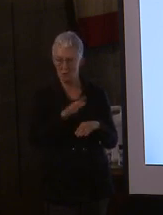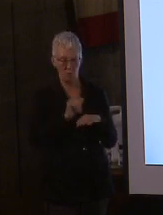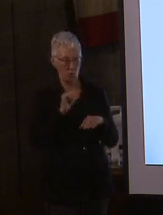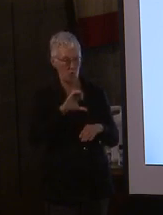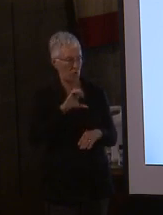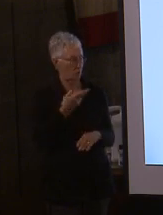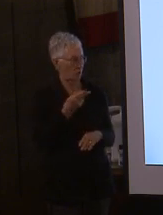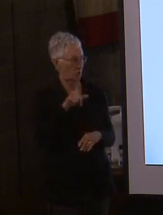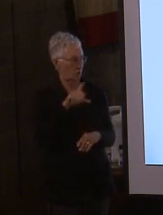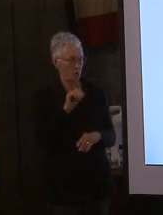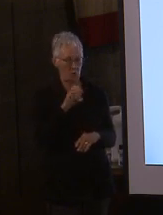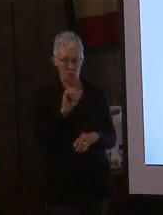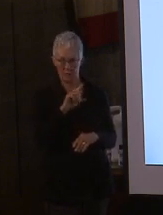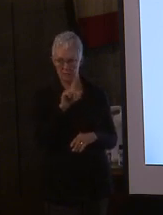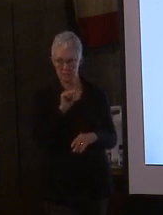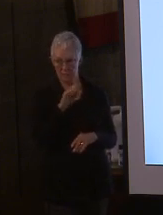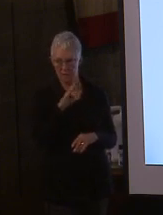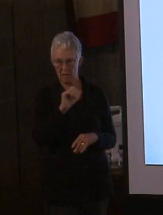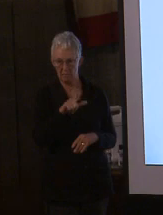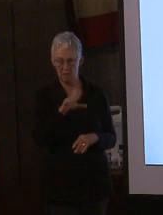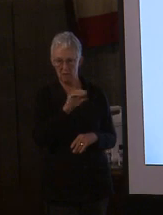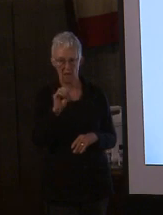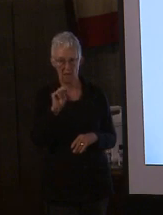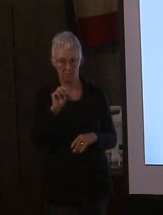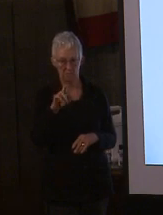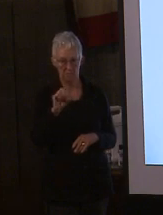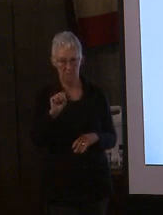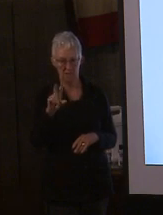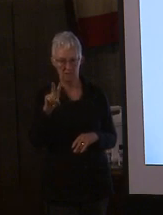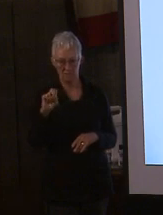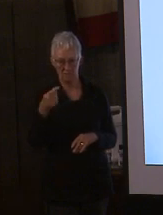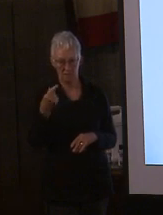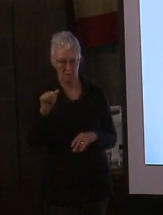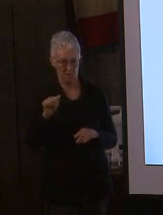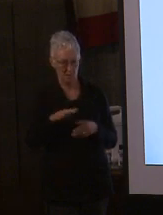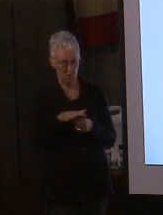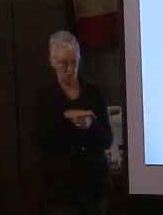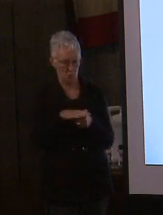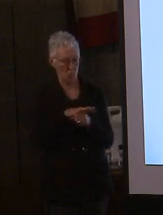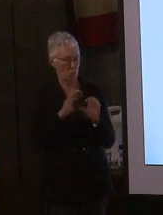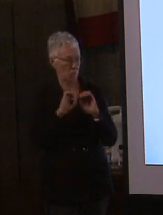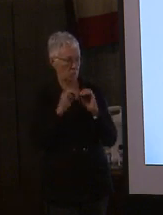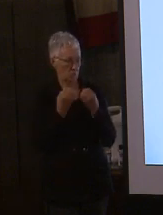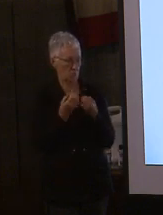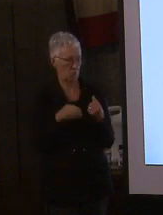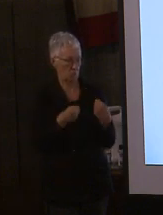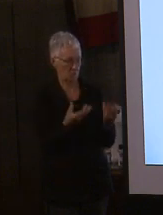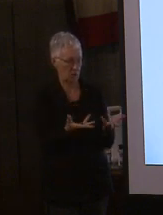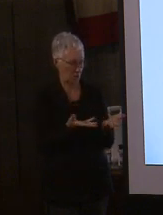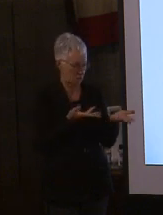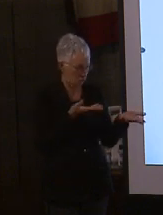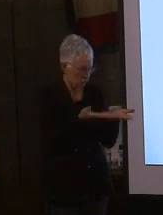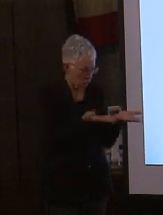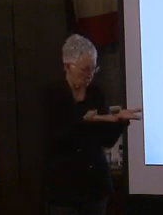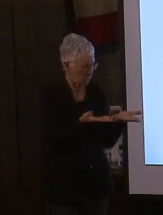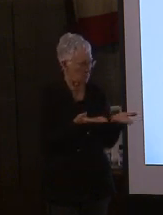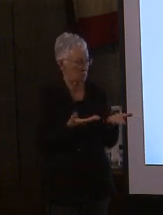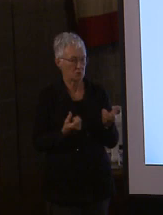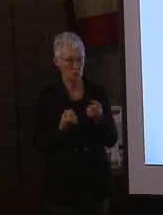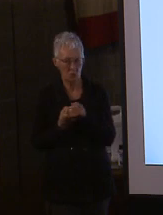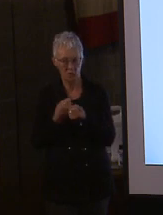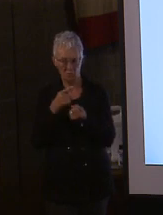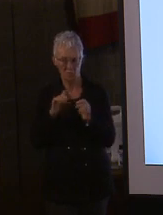No Footprints New Small, which is a Lincoln area nonprofit that provides services and support for the families who have experienced this.